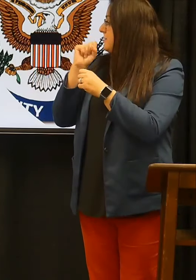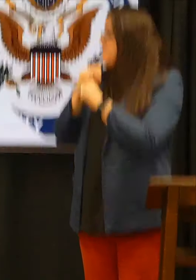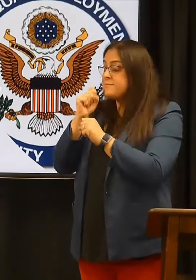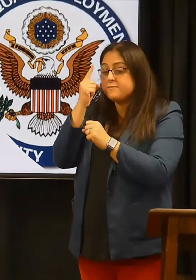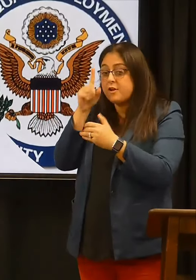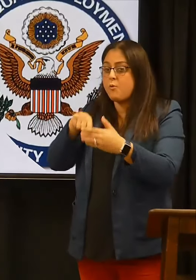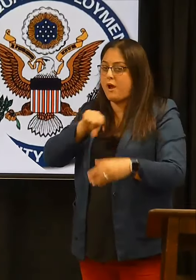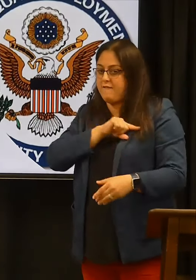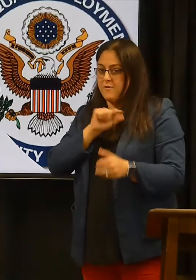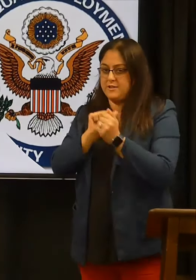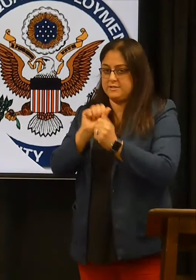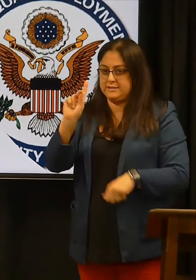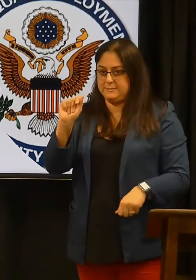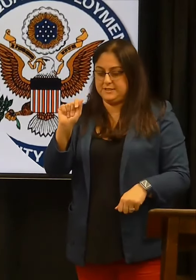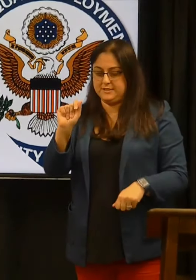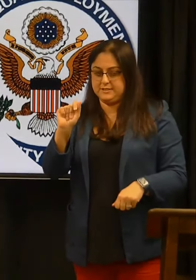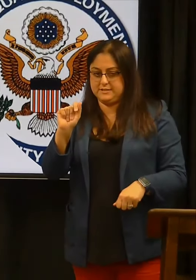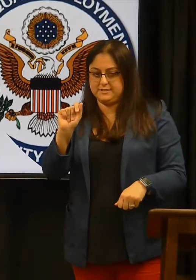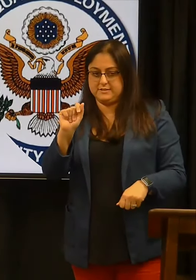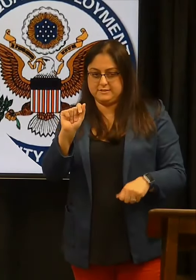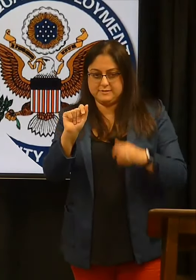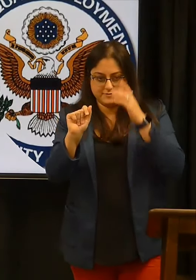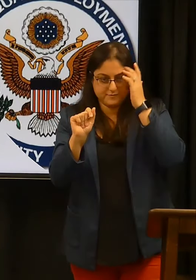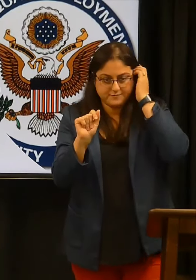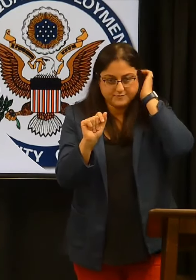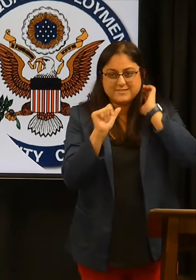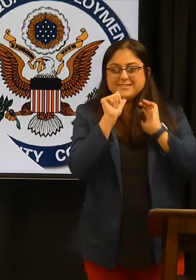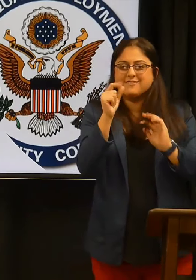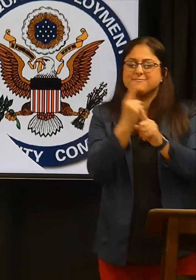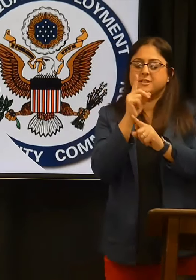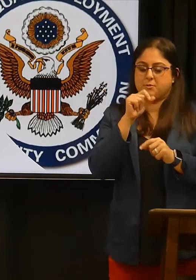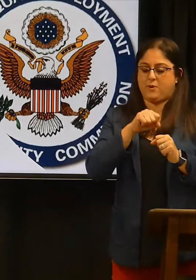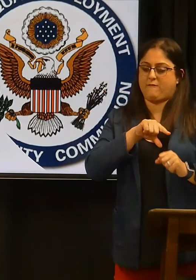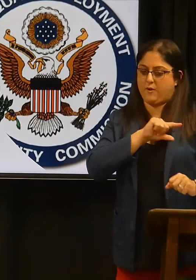employment agencies, and labor unions from discriminating against employees with disabilities,